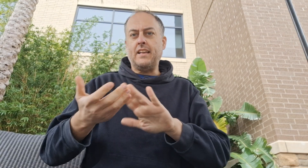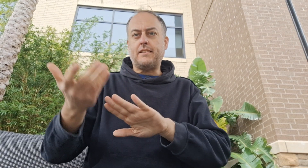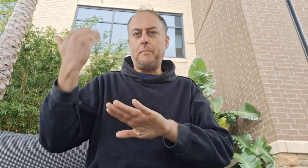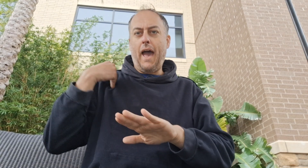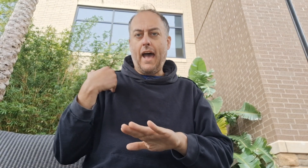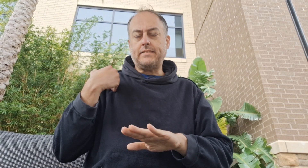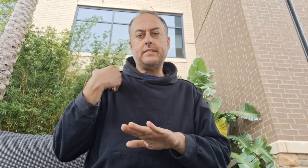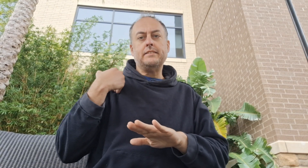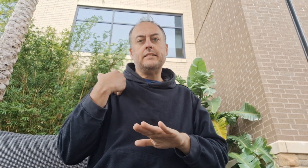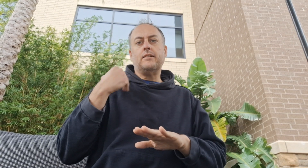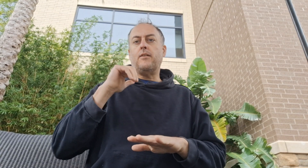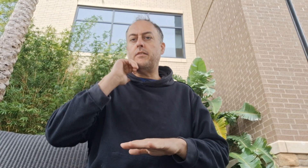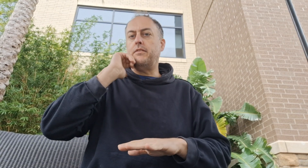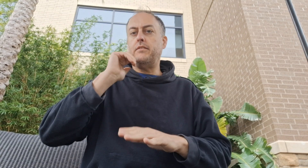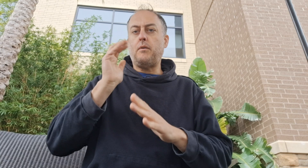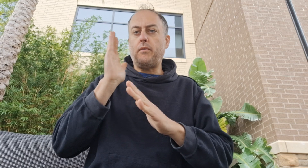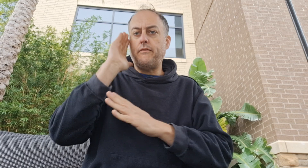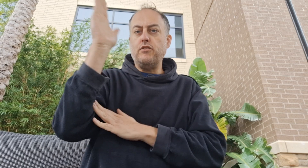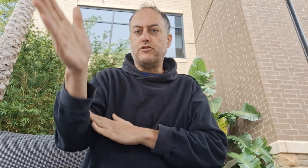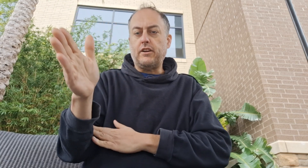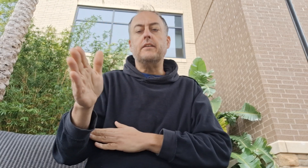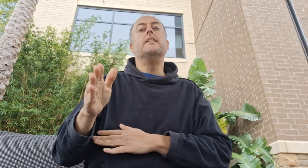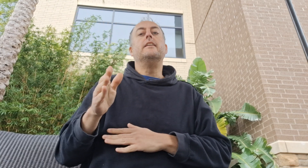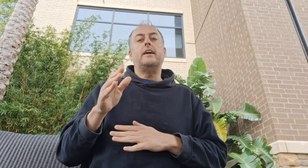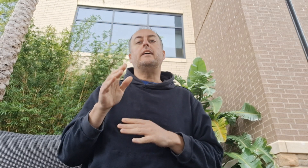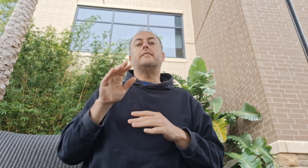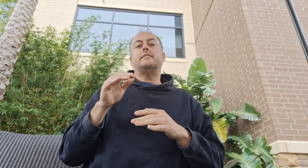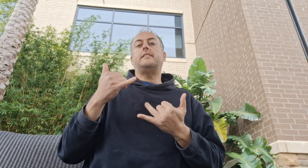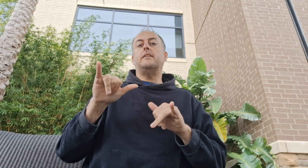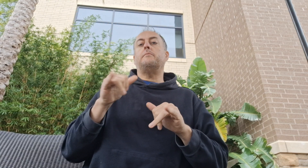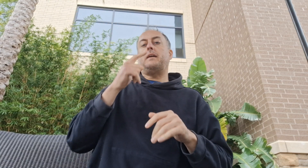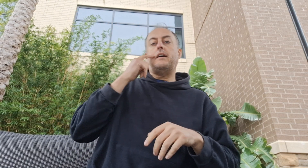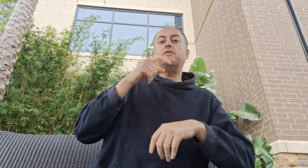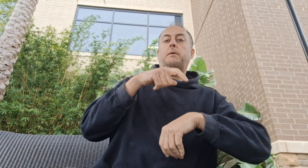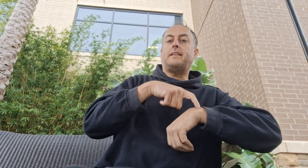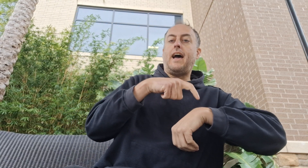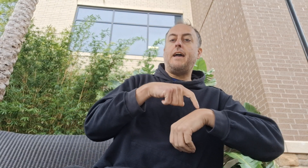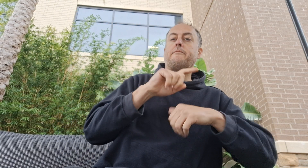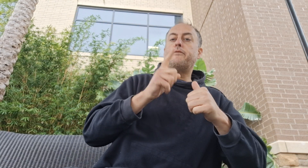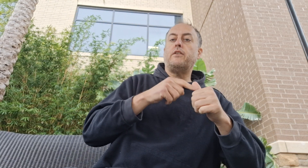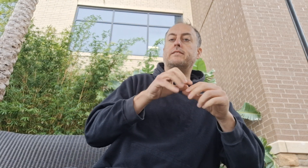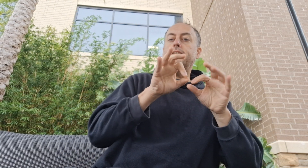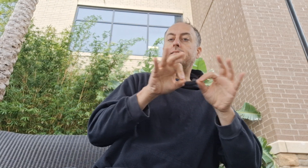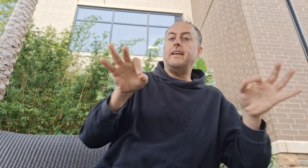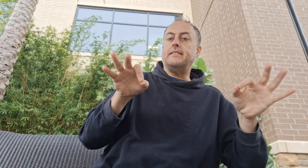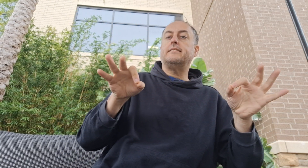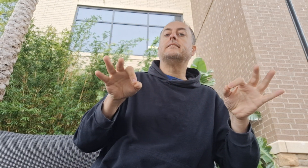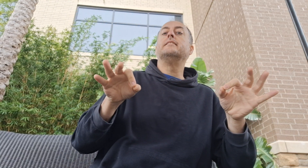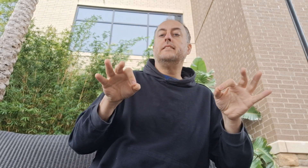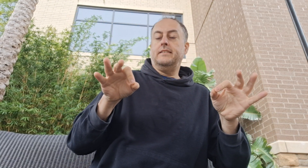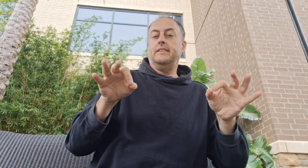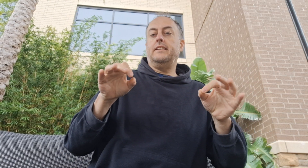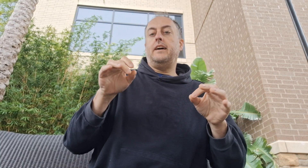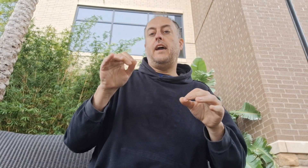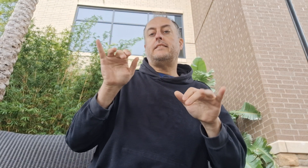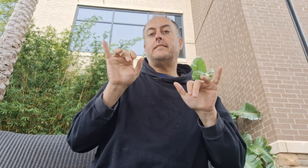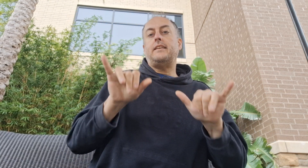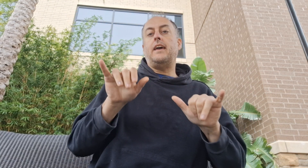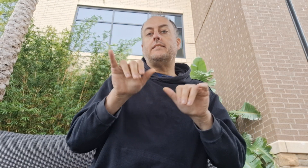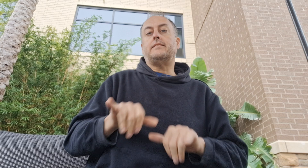the past or the future. It's still, because you put time first in the sentence, it stays the